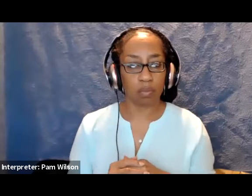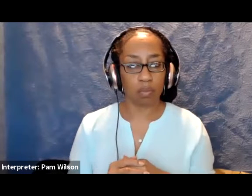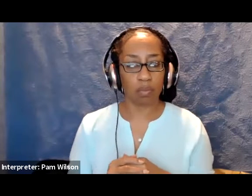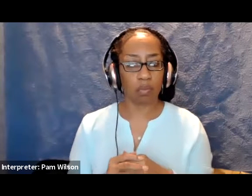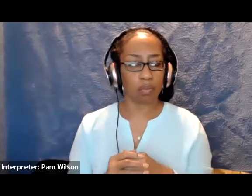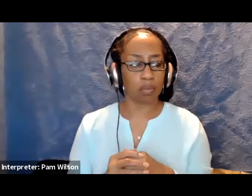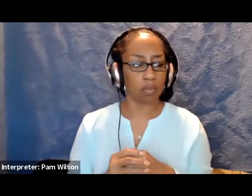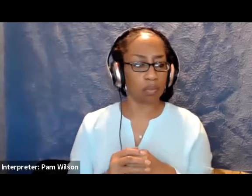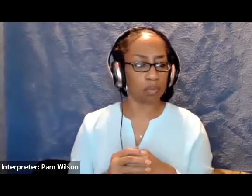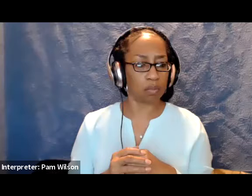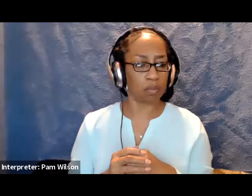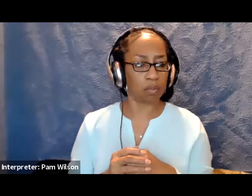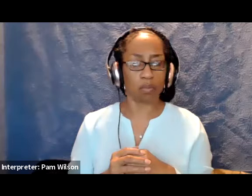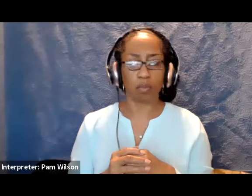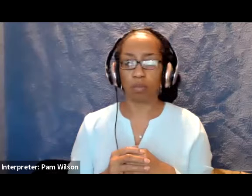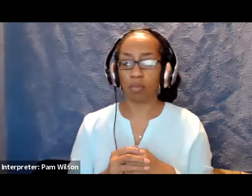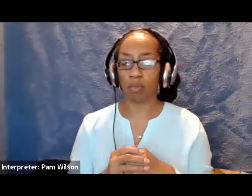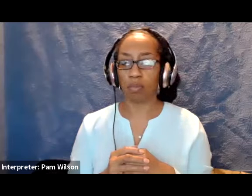hand.